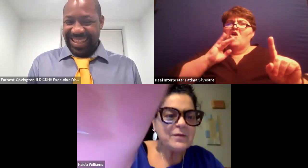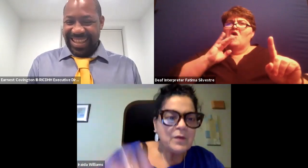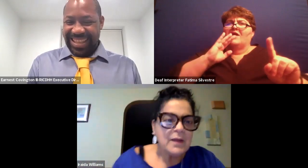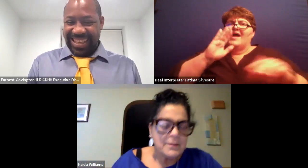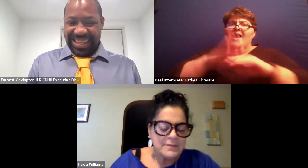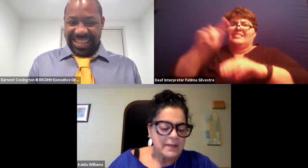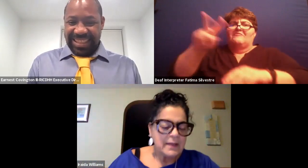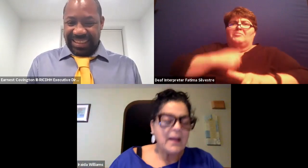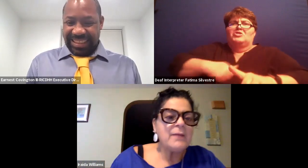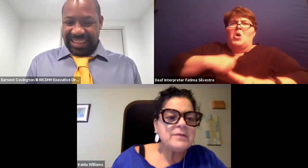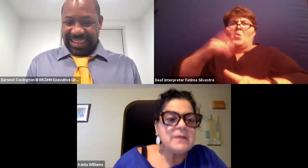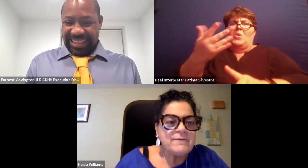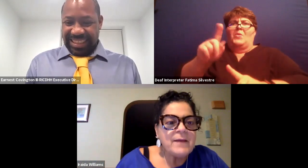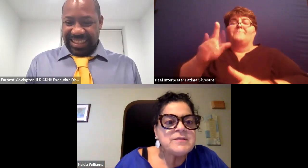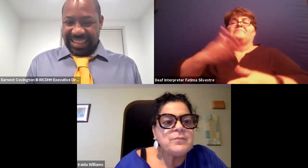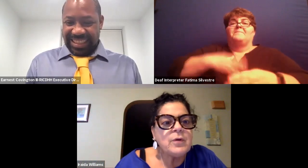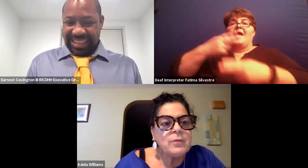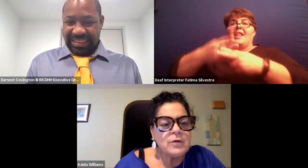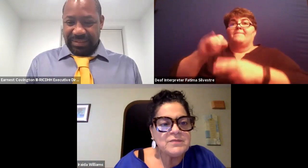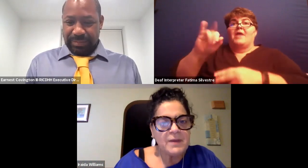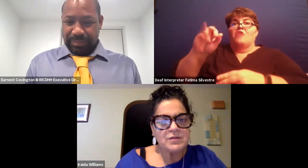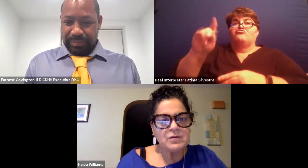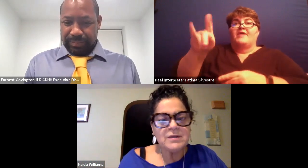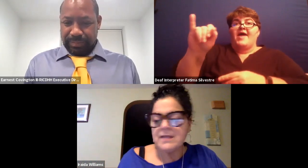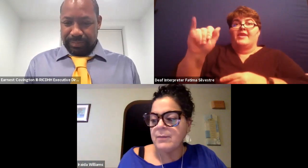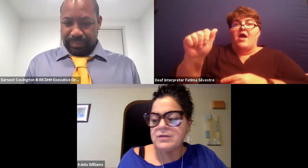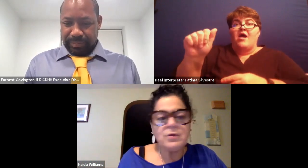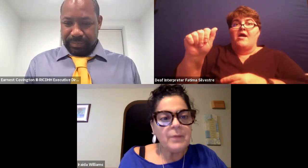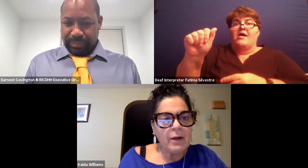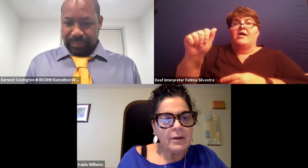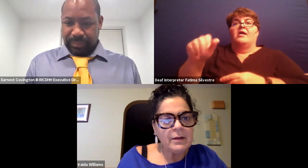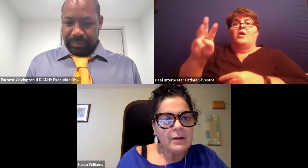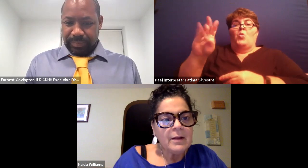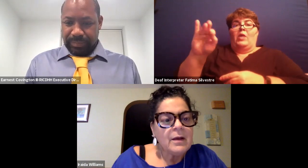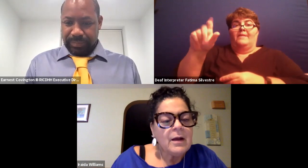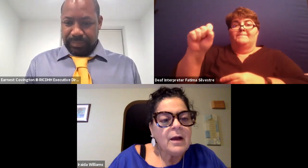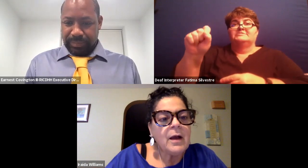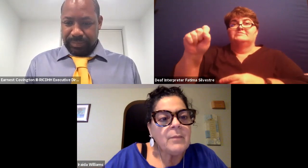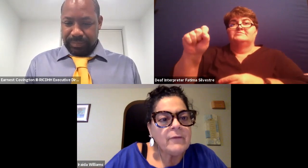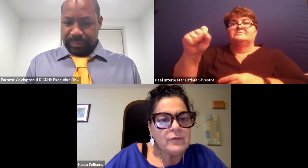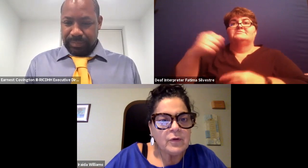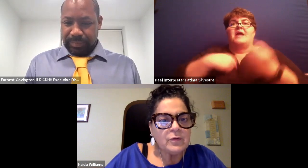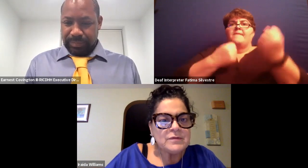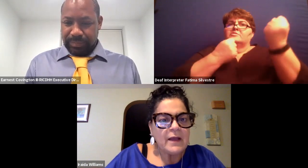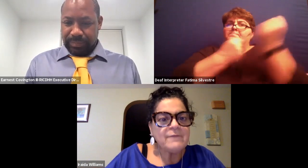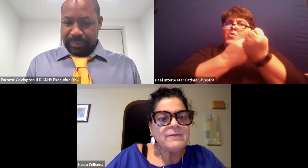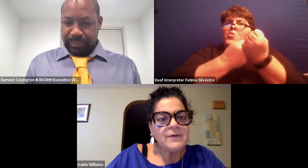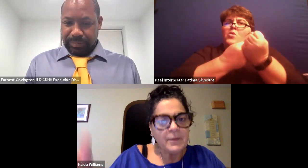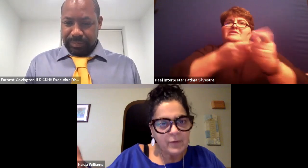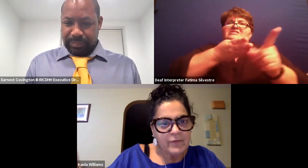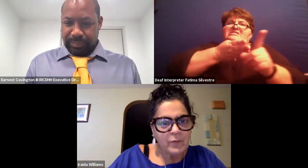is Arida Williams, and I am a family support brokerage specialist. I'm also a parent of a daughter who's